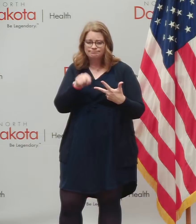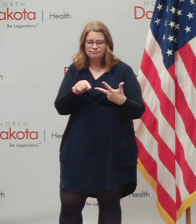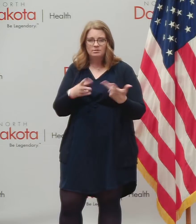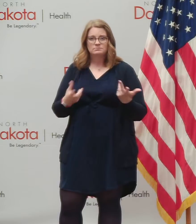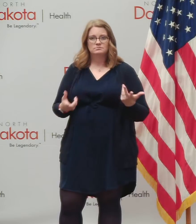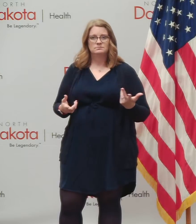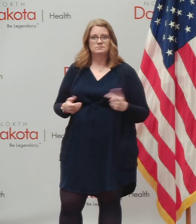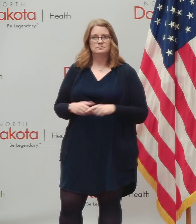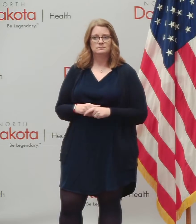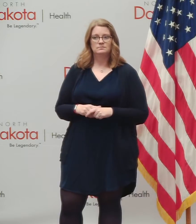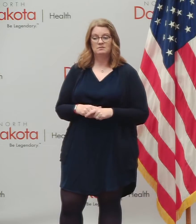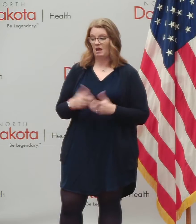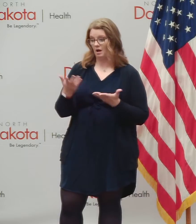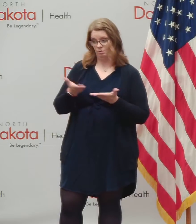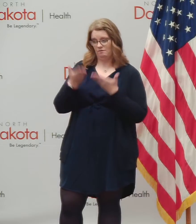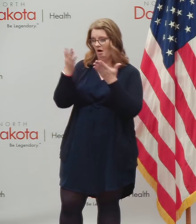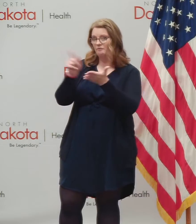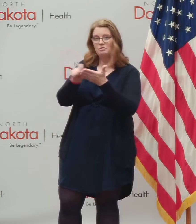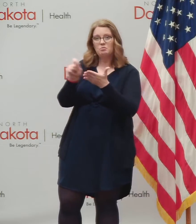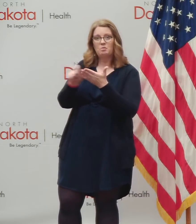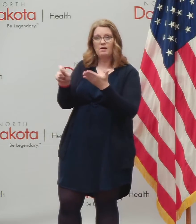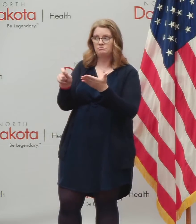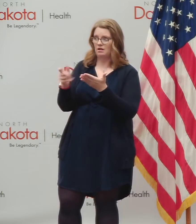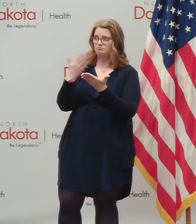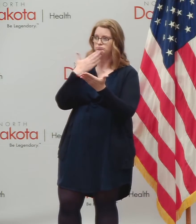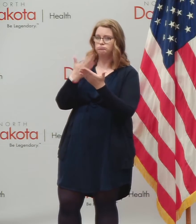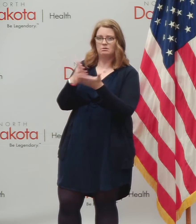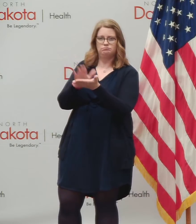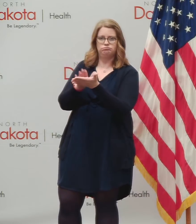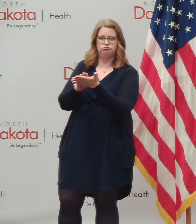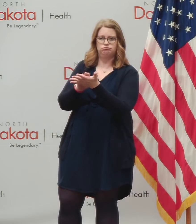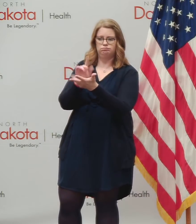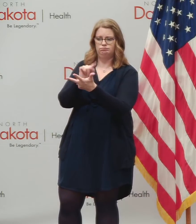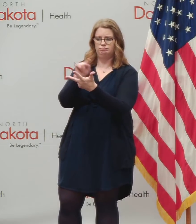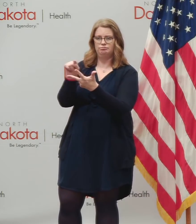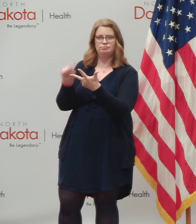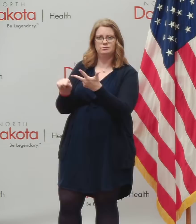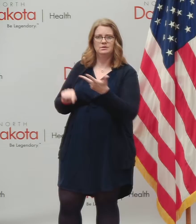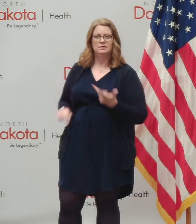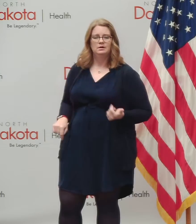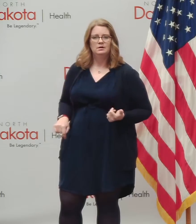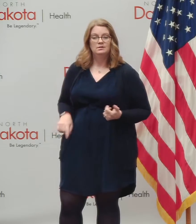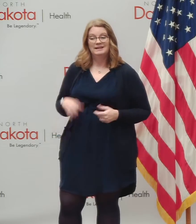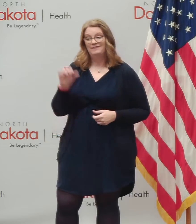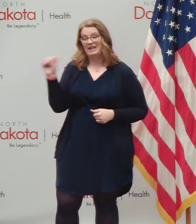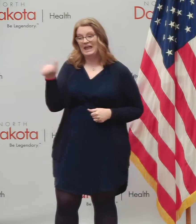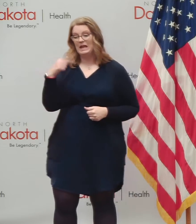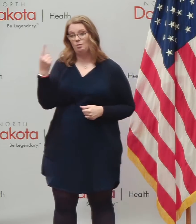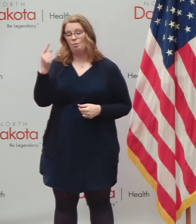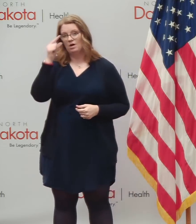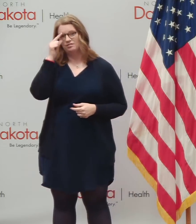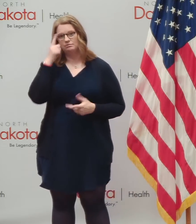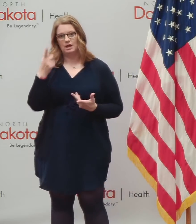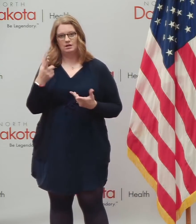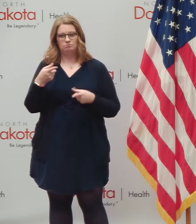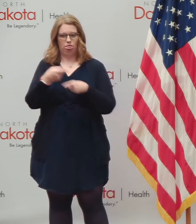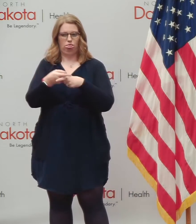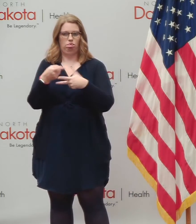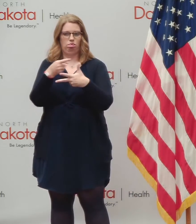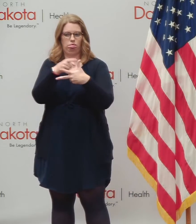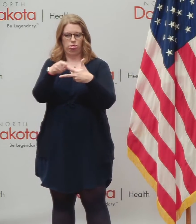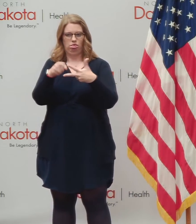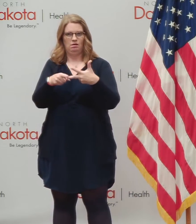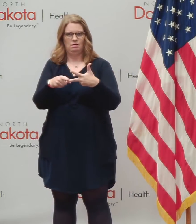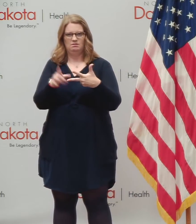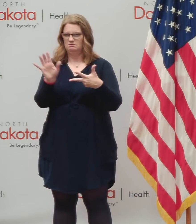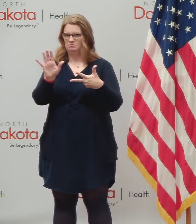would have offered to write references for all 3 of them. Anything that says that that there was a conflict between me and any of